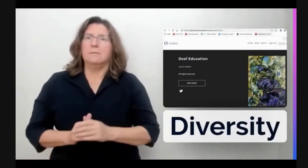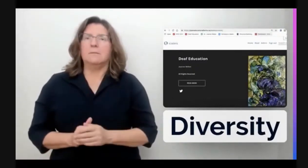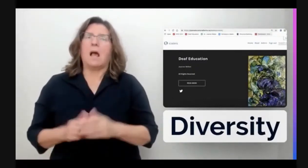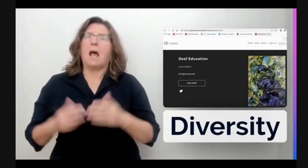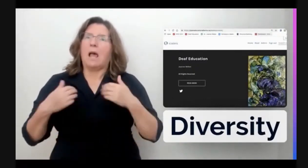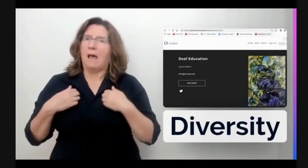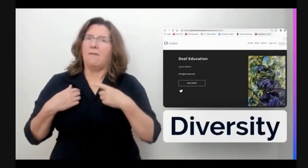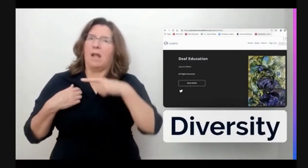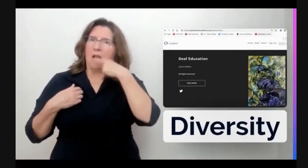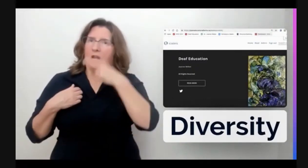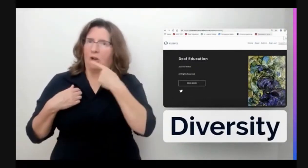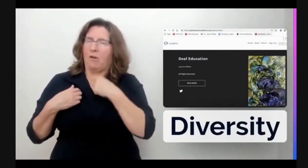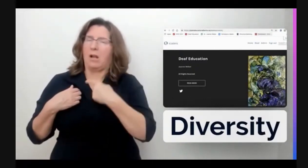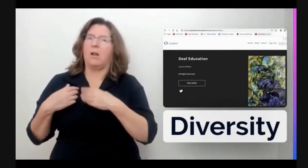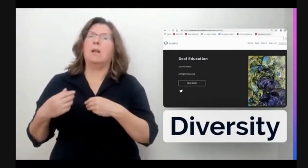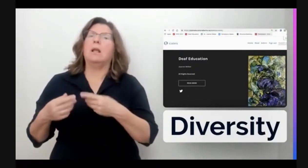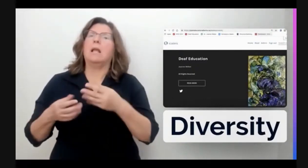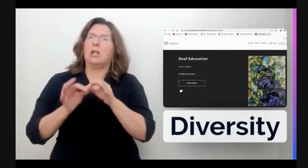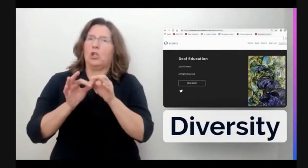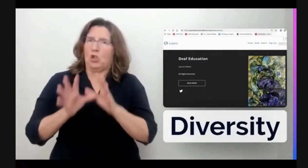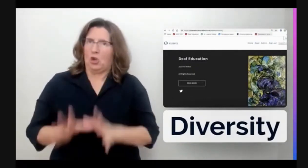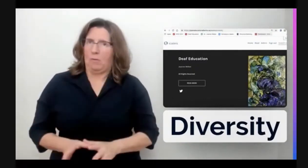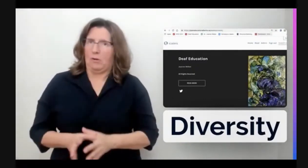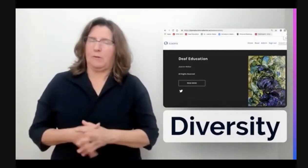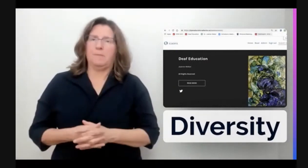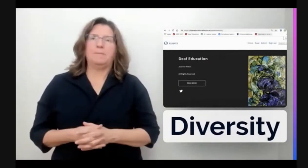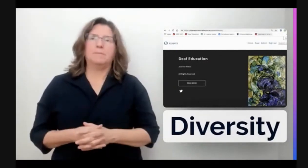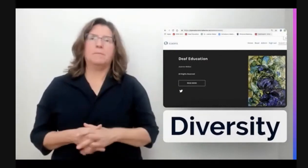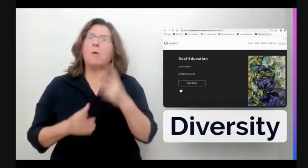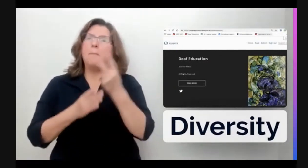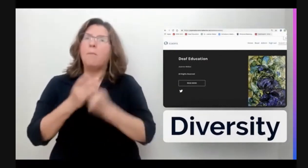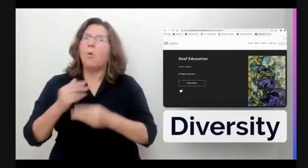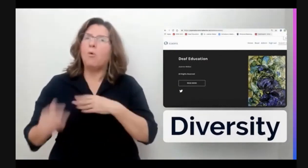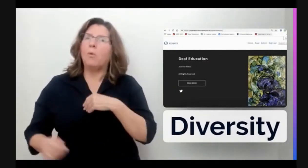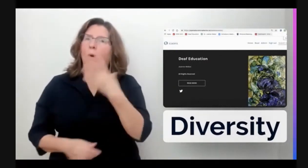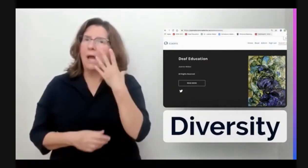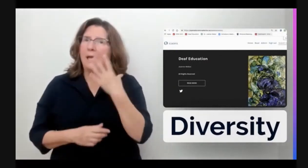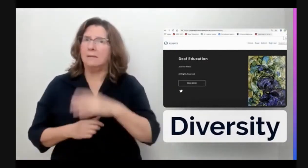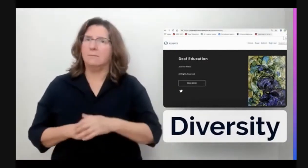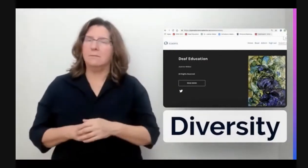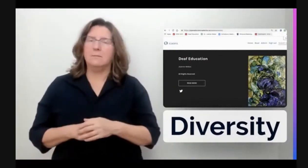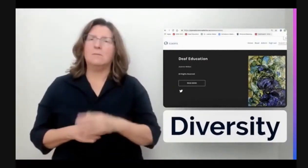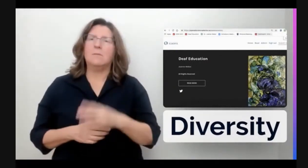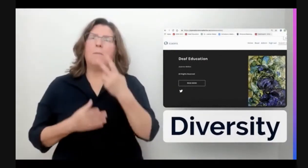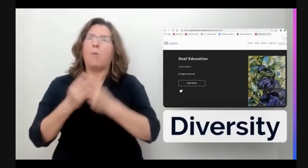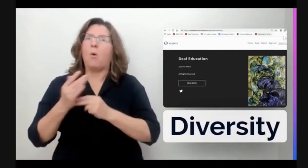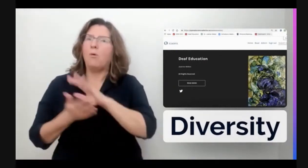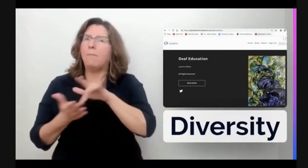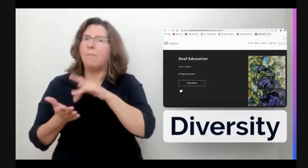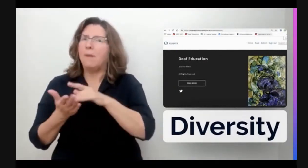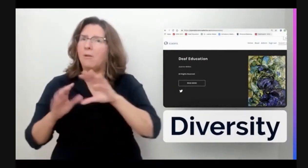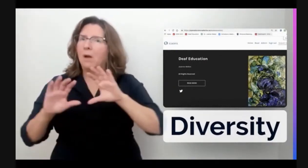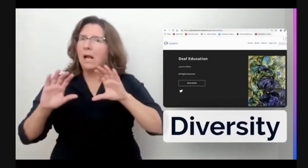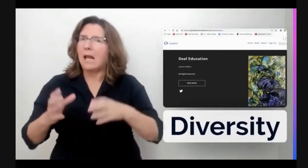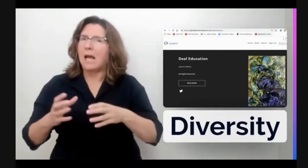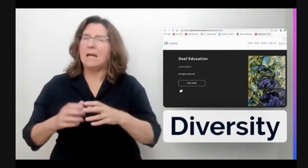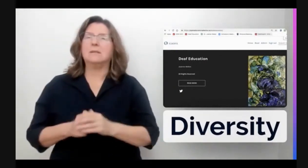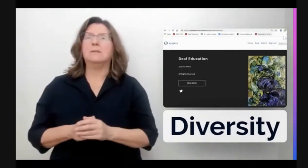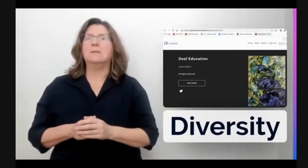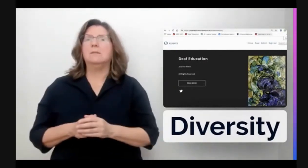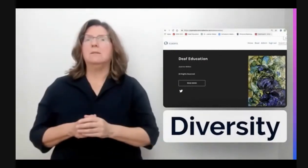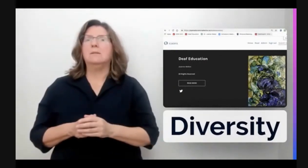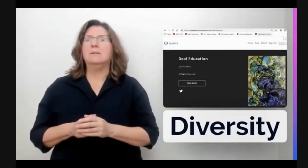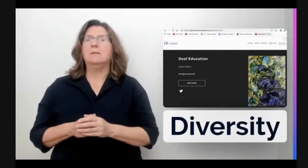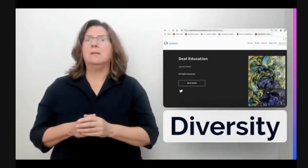When I was creating this ebook, I worked with a hearing interpreter. We are both white,